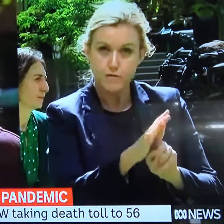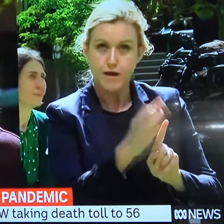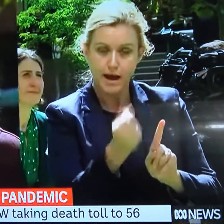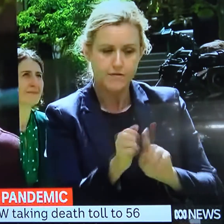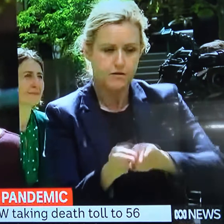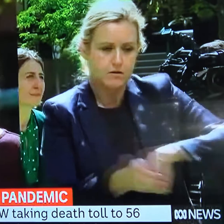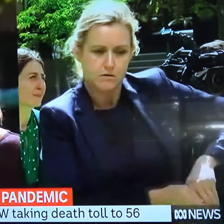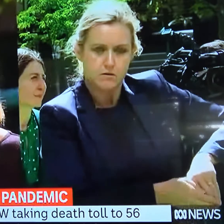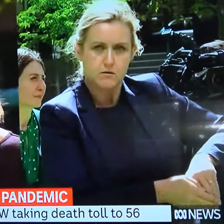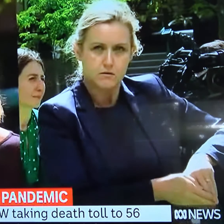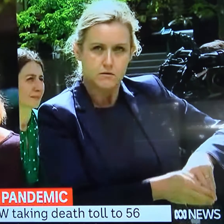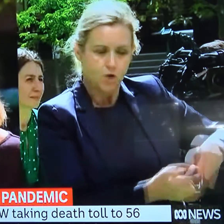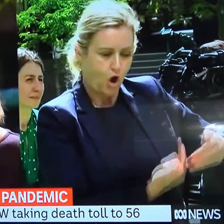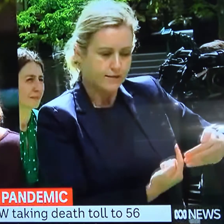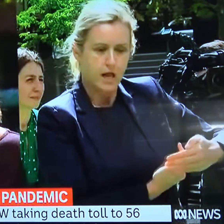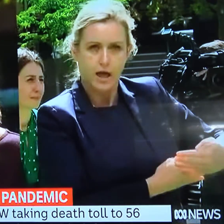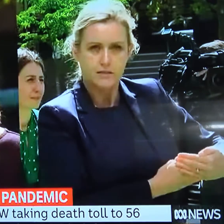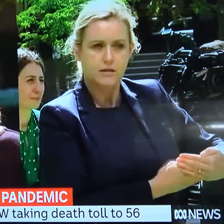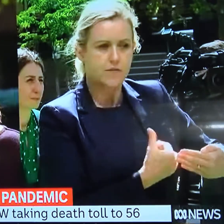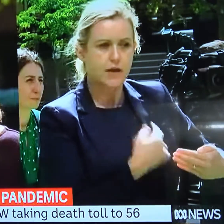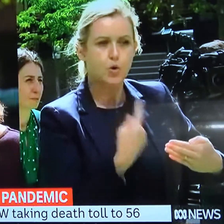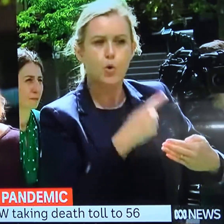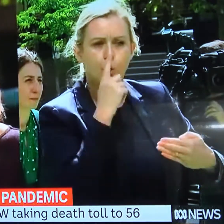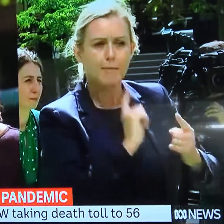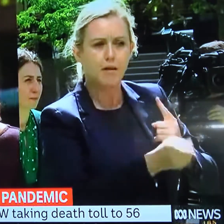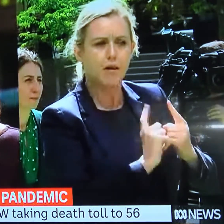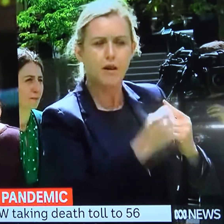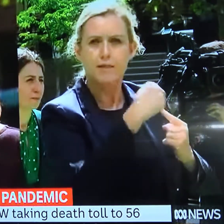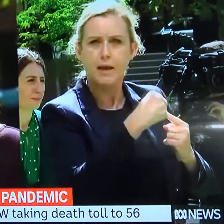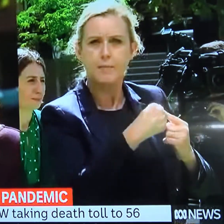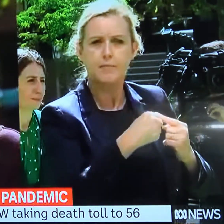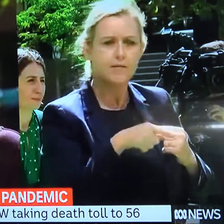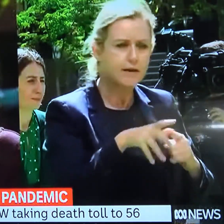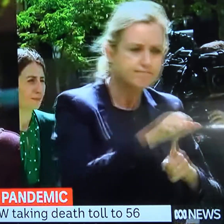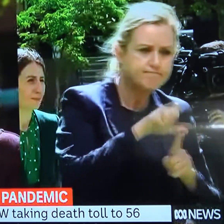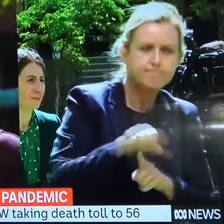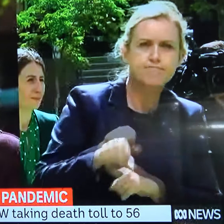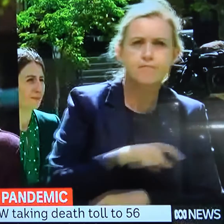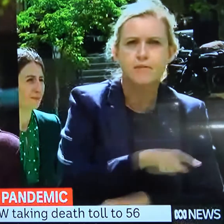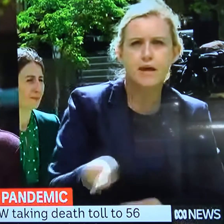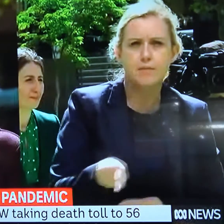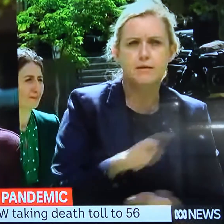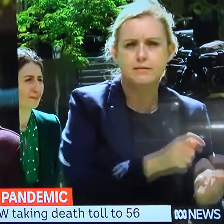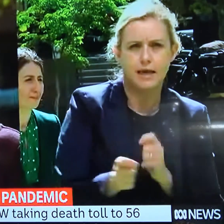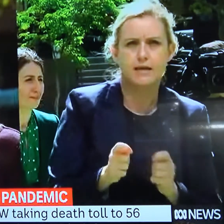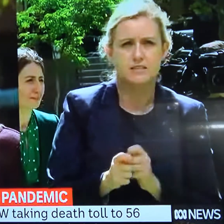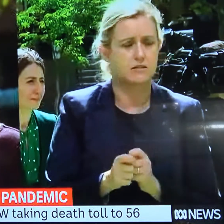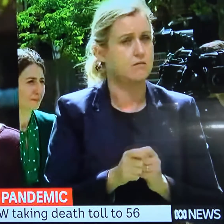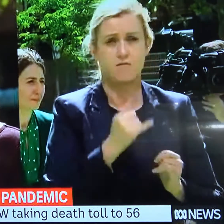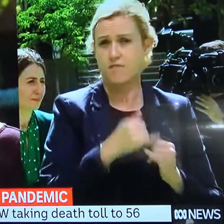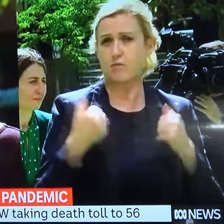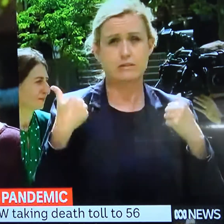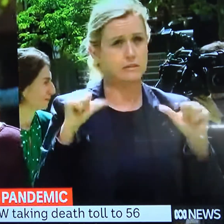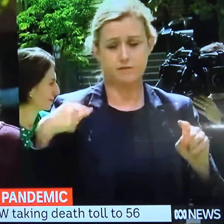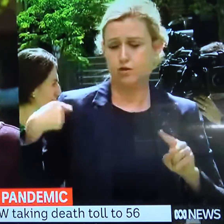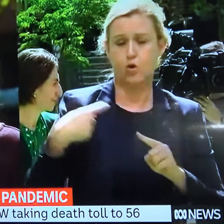then rapidly getting to their close contacts. Is it really effective? And that's been one of the key things that we've done really well